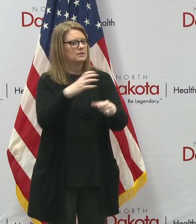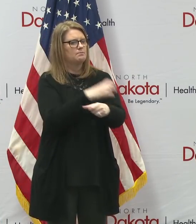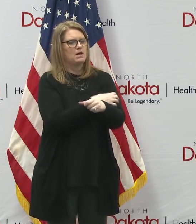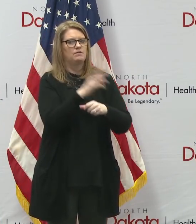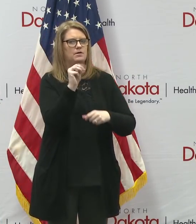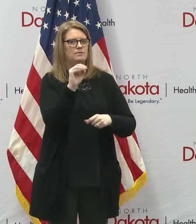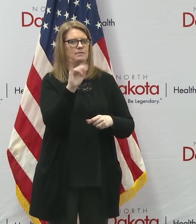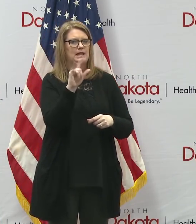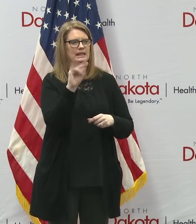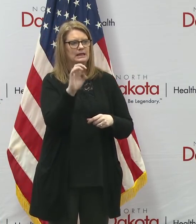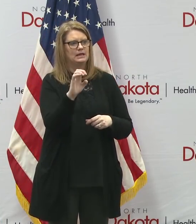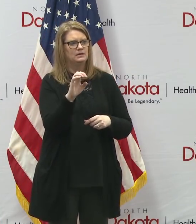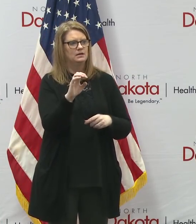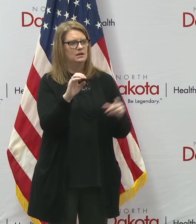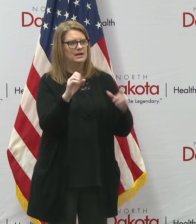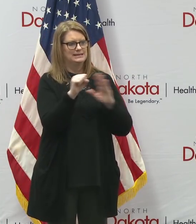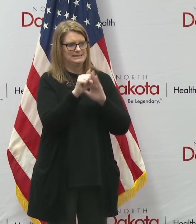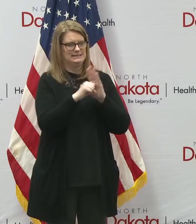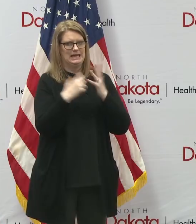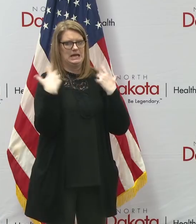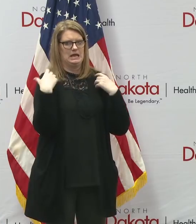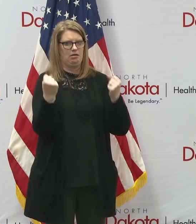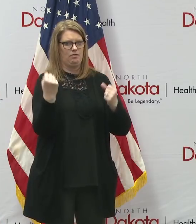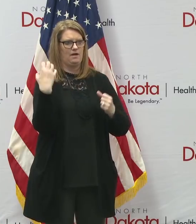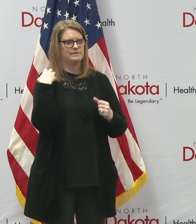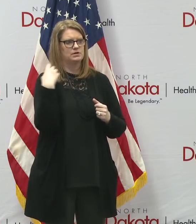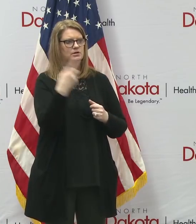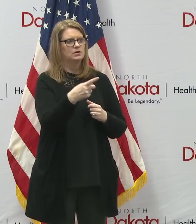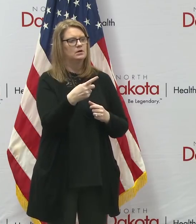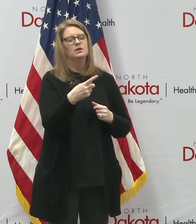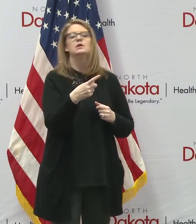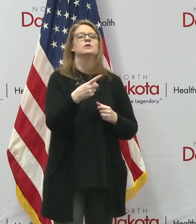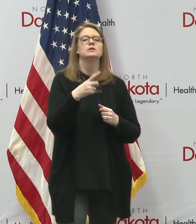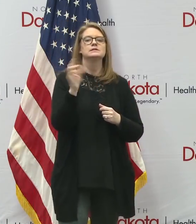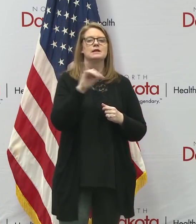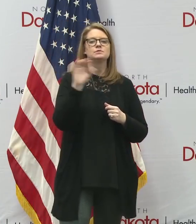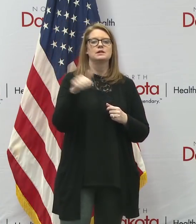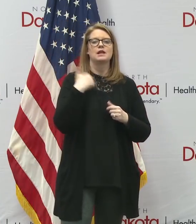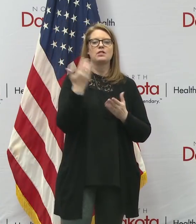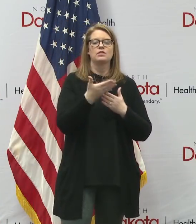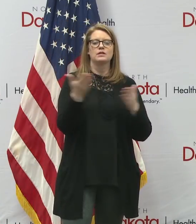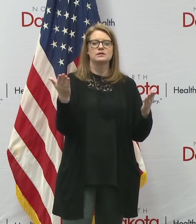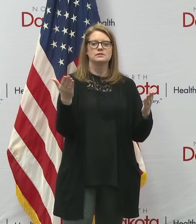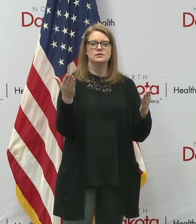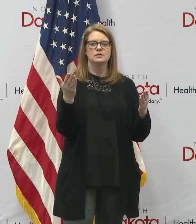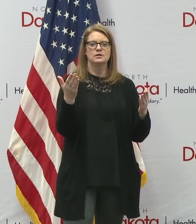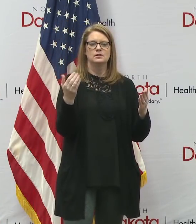as state health officer. Well, as it is with other things, again, the